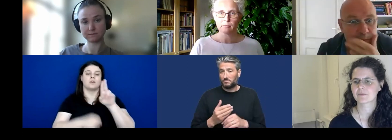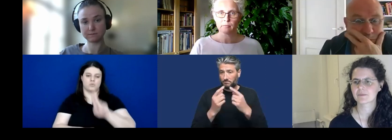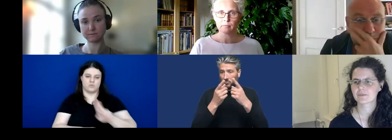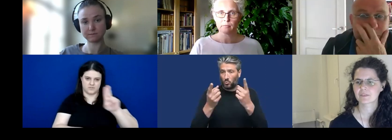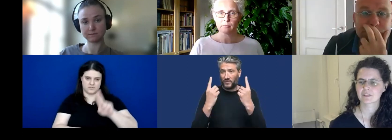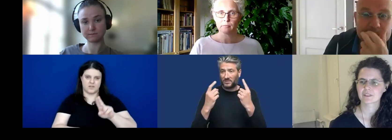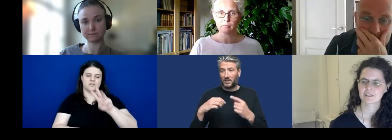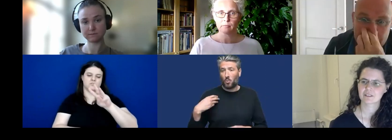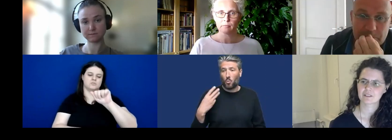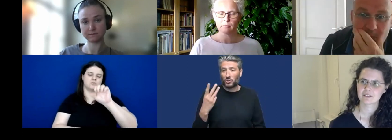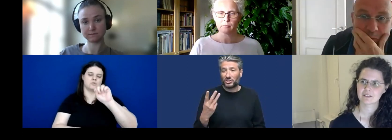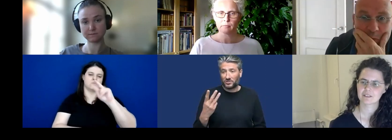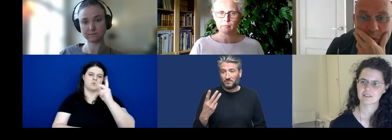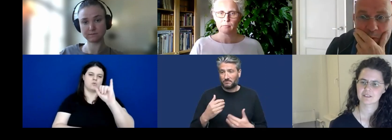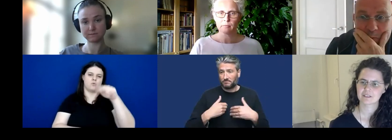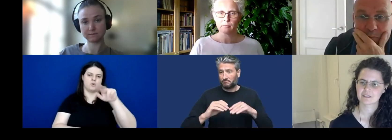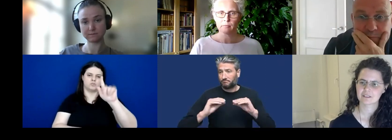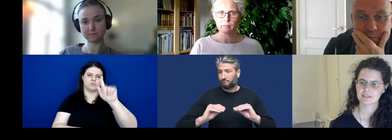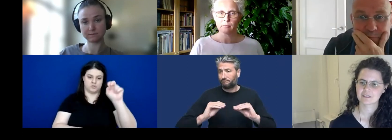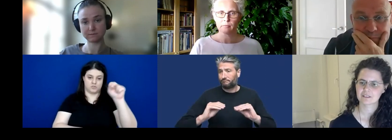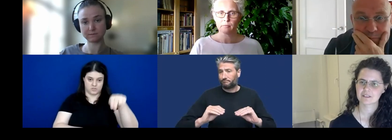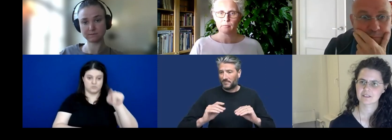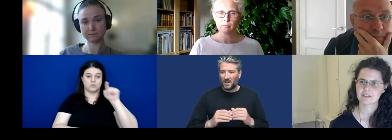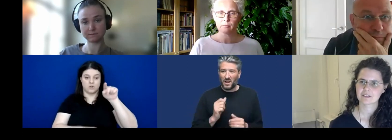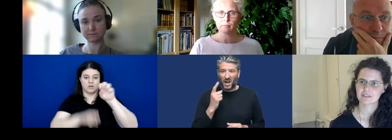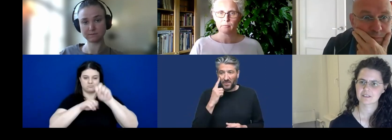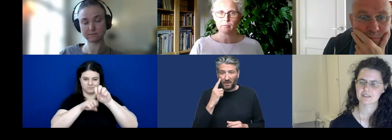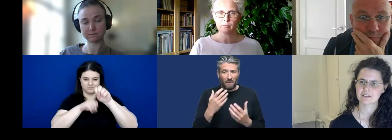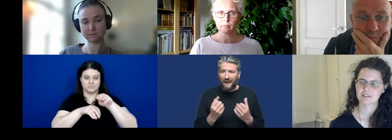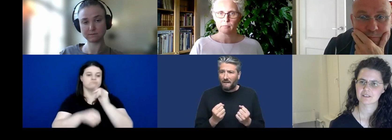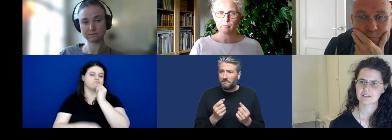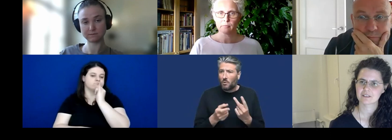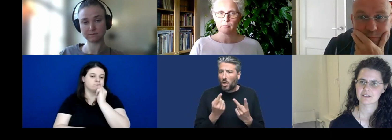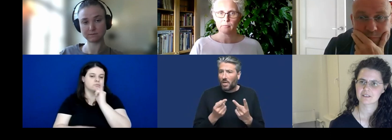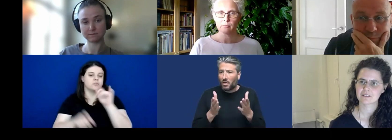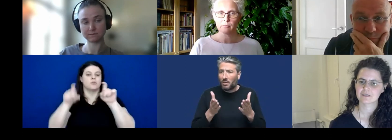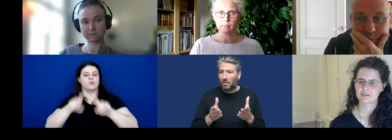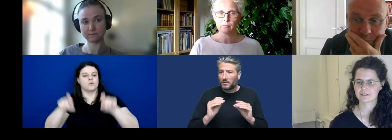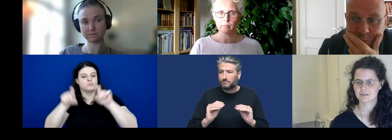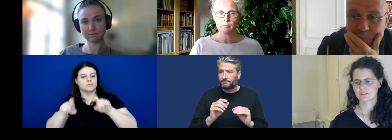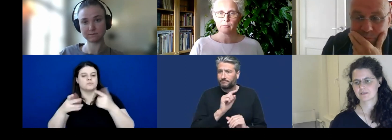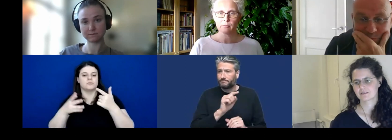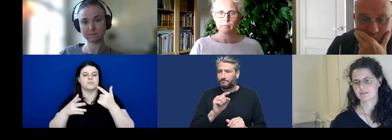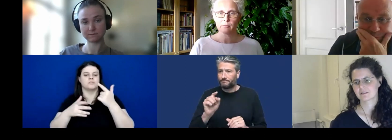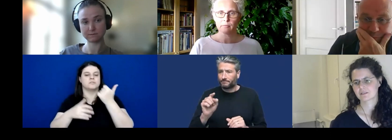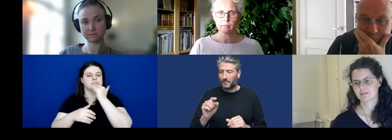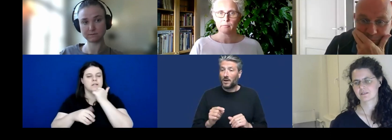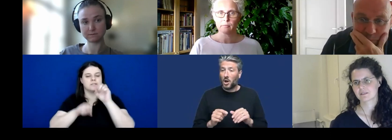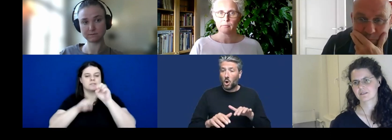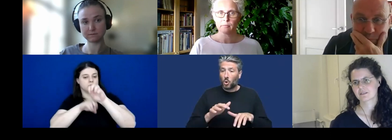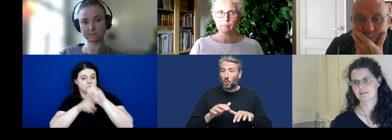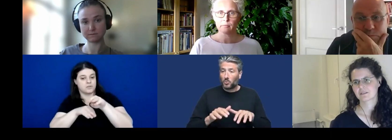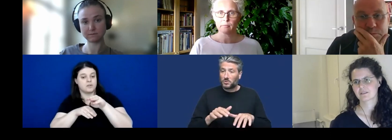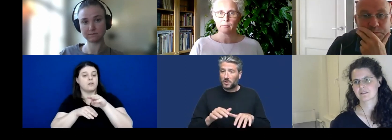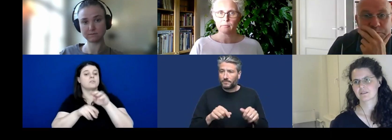a lot of educators on this call. Is if you look at, for example, computer science education, there's very little in computer